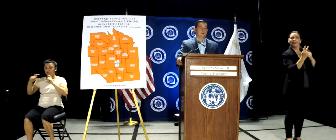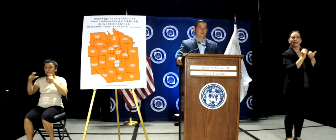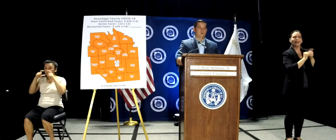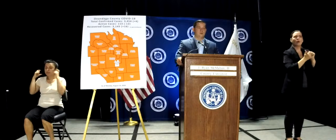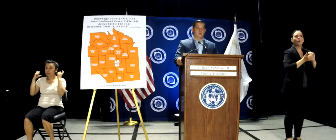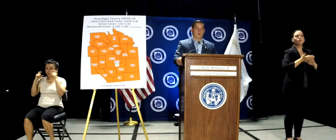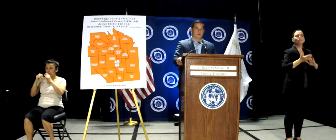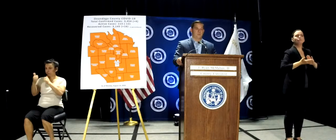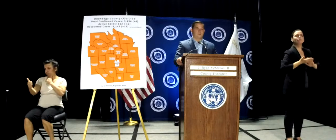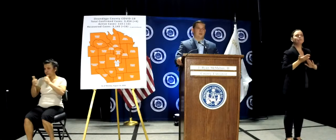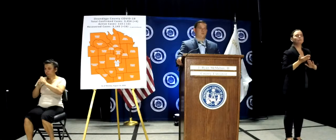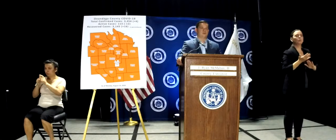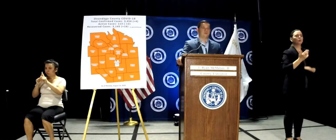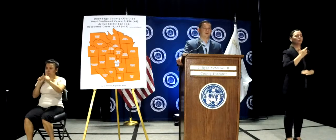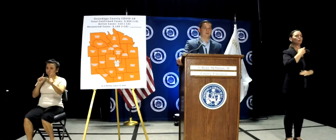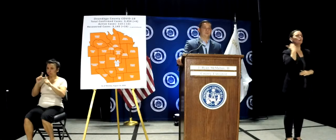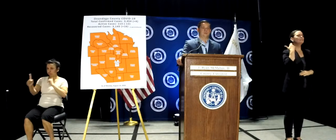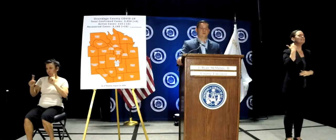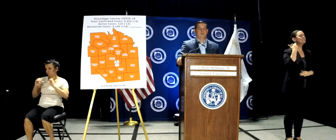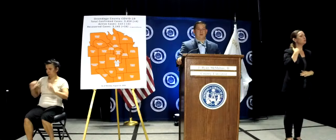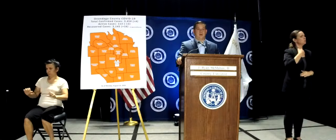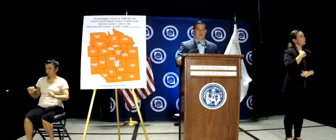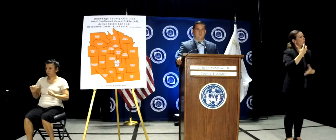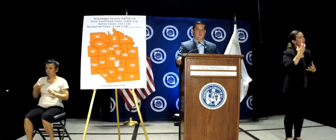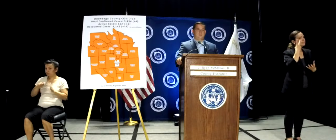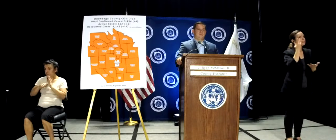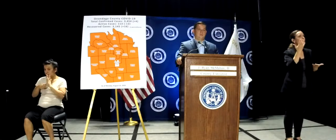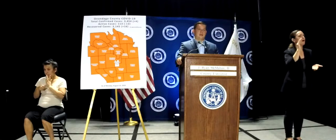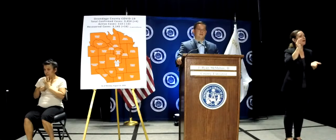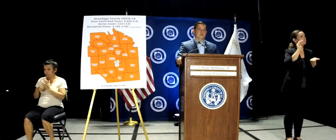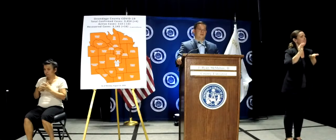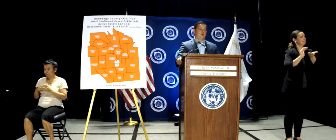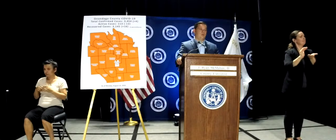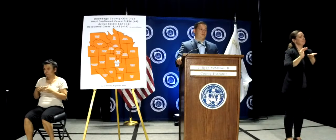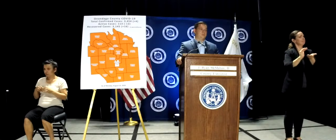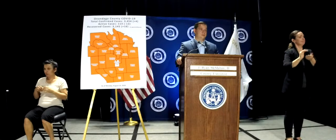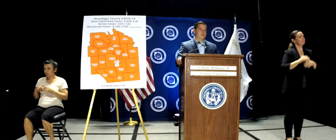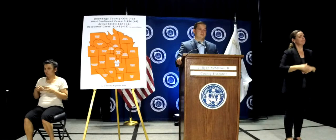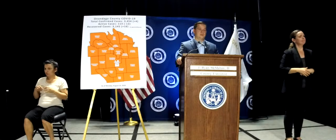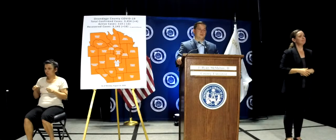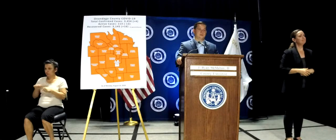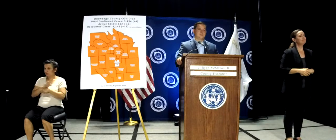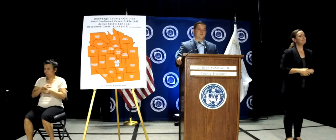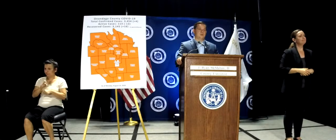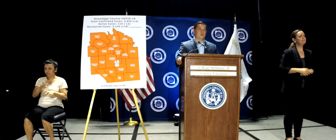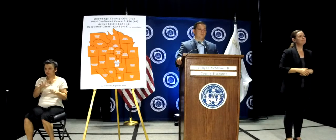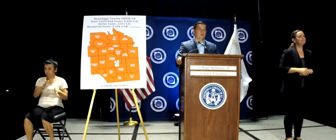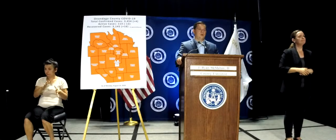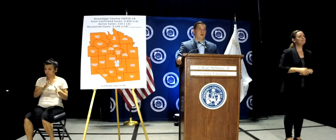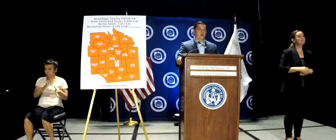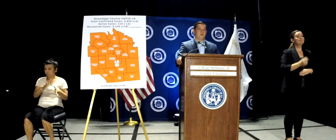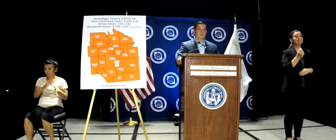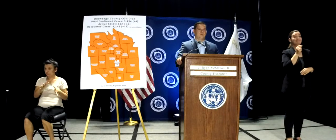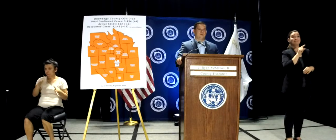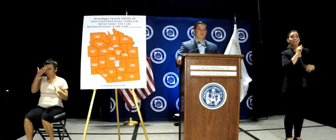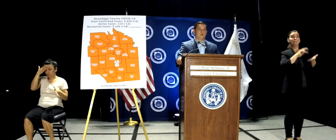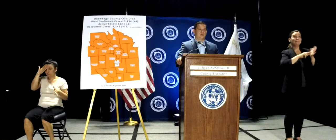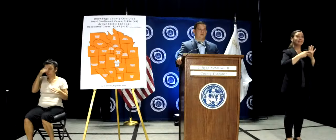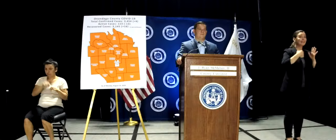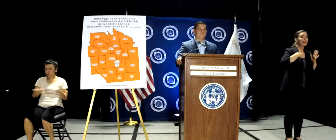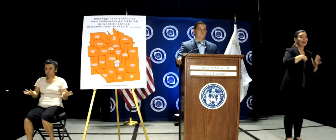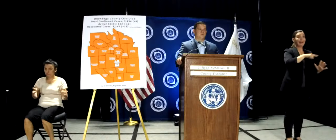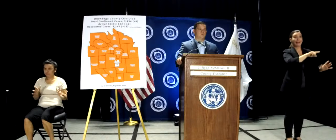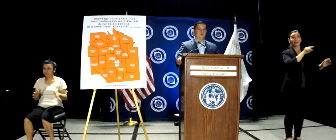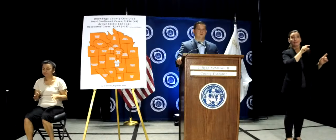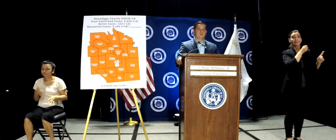no 100% risk-free technique in COVID. It doesn't exist. So that's the